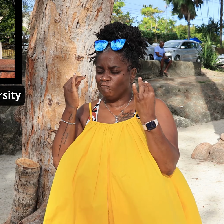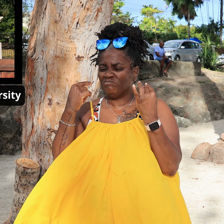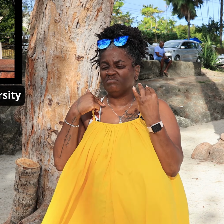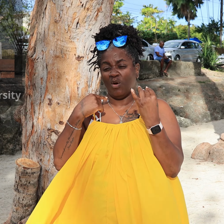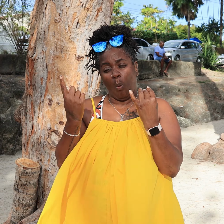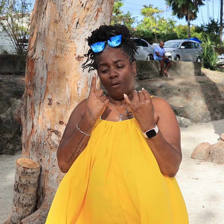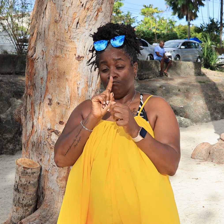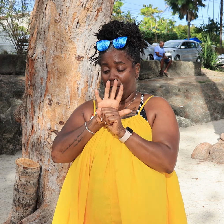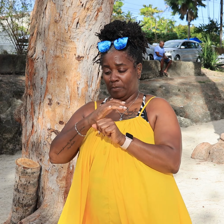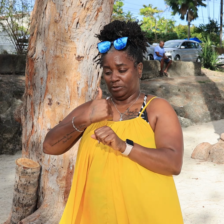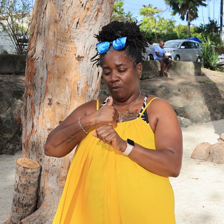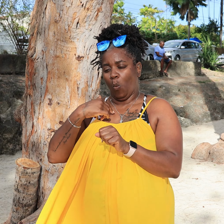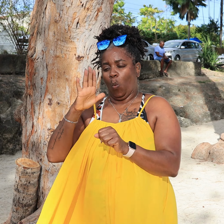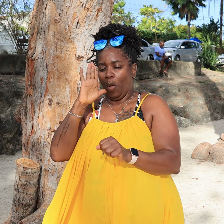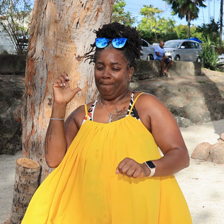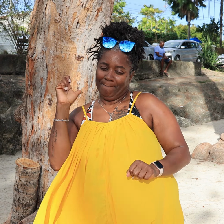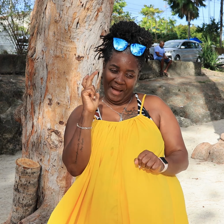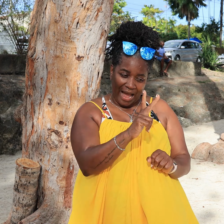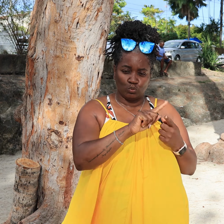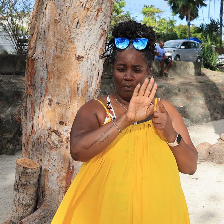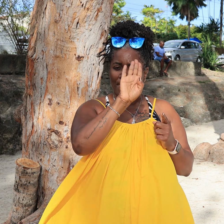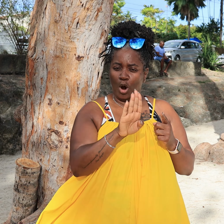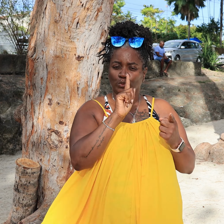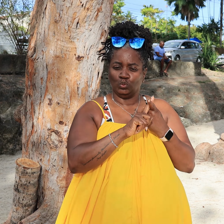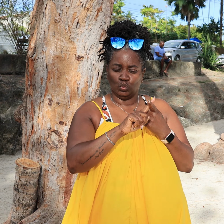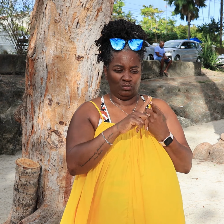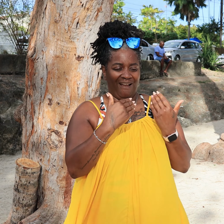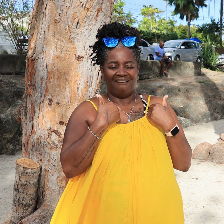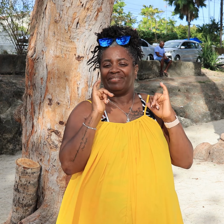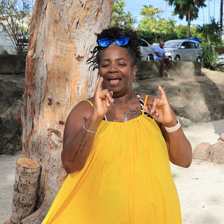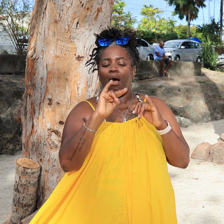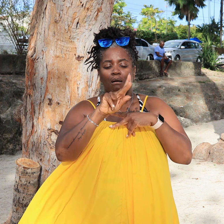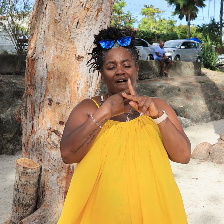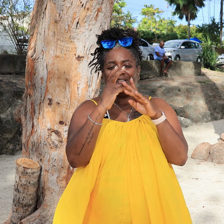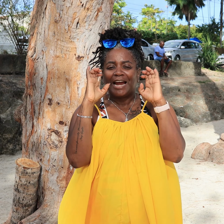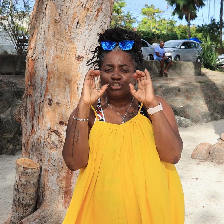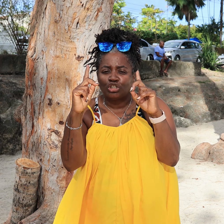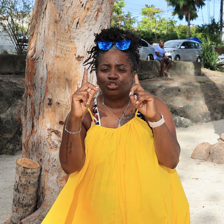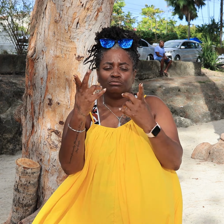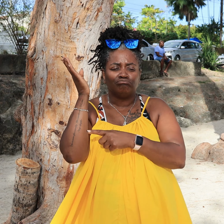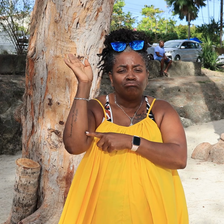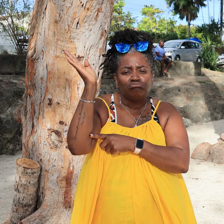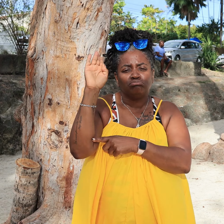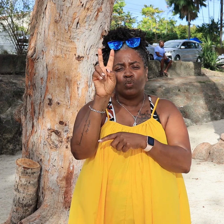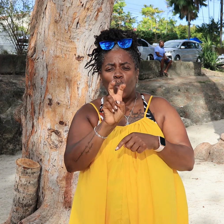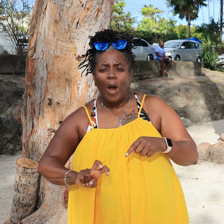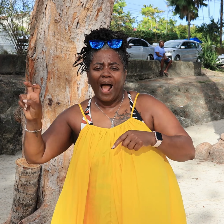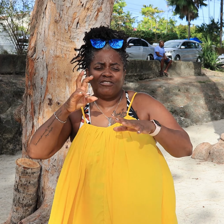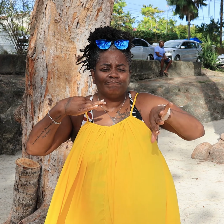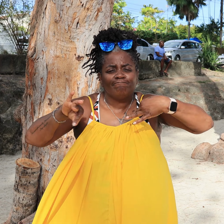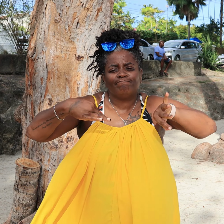and I was thinking, I always promised myself I'd go back to Barbados to help with that kind of education, give lectures, travel,